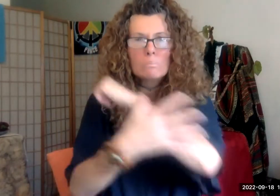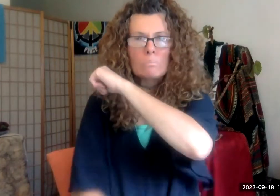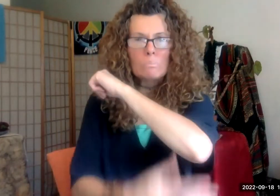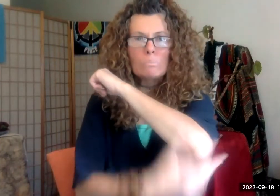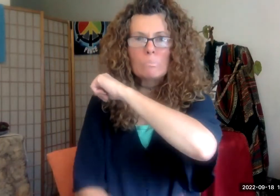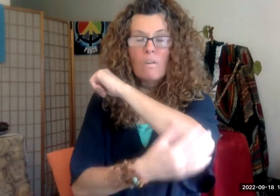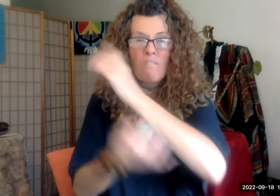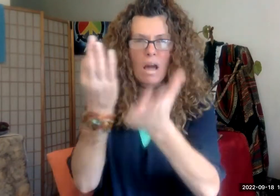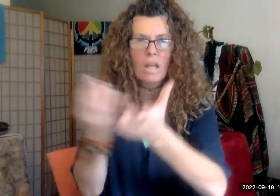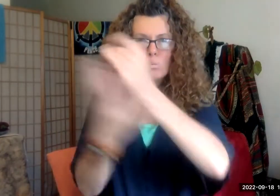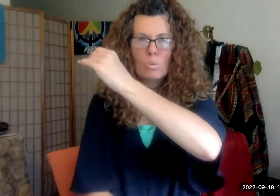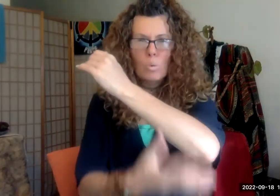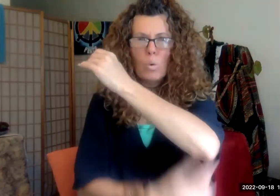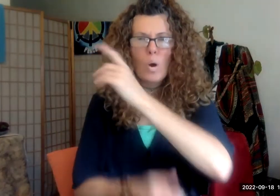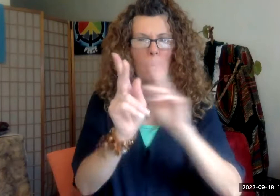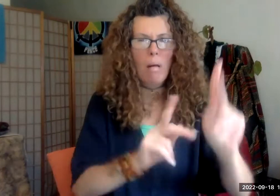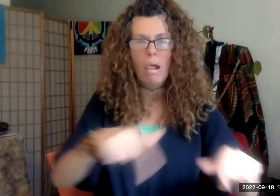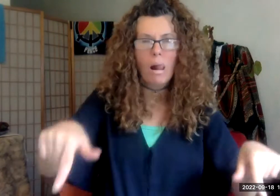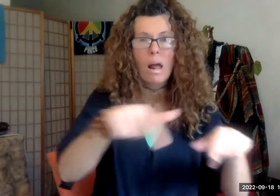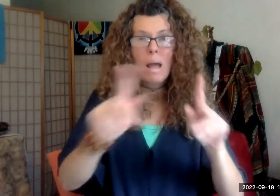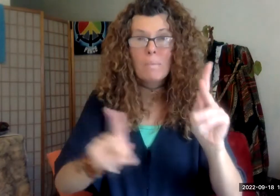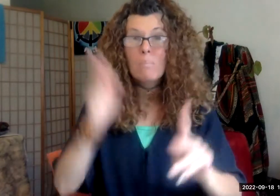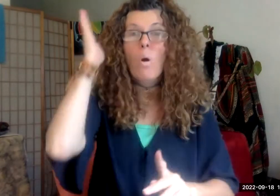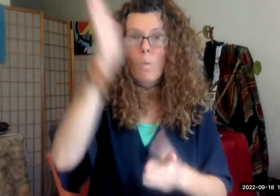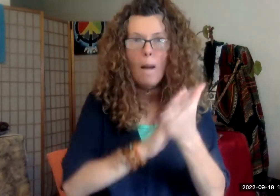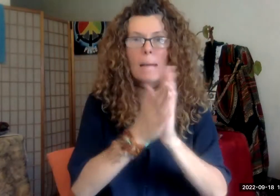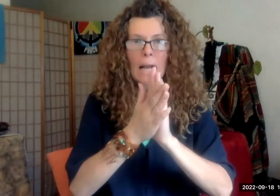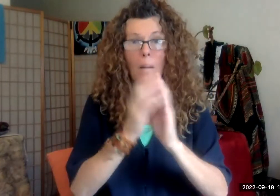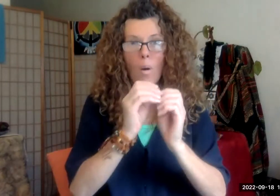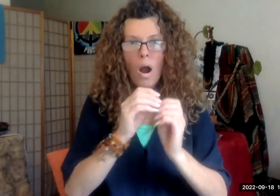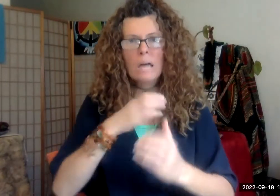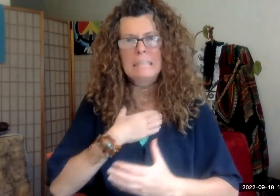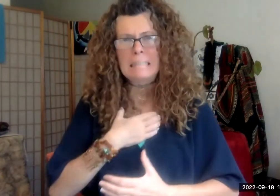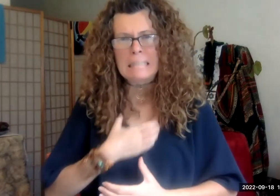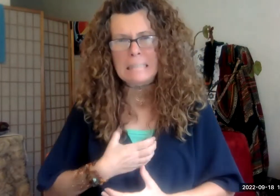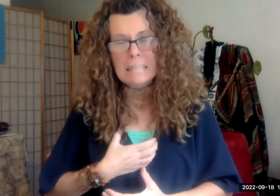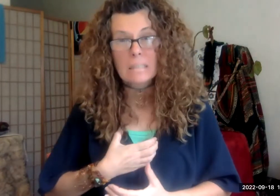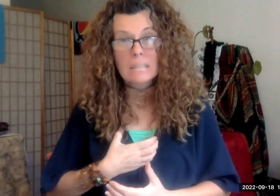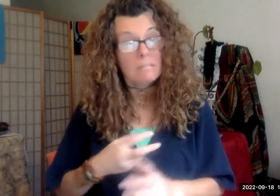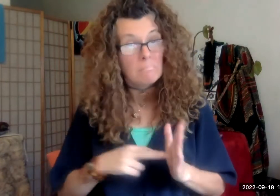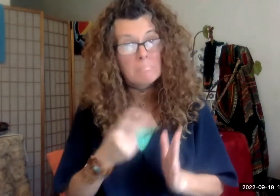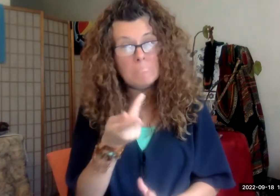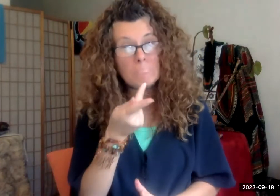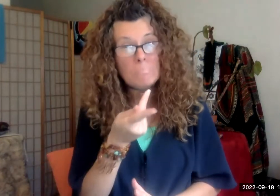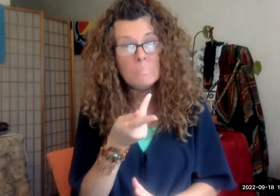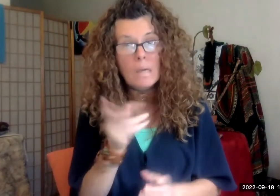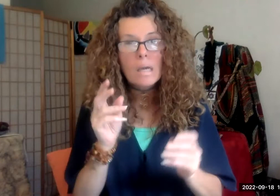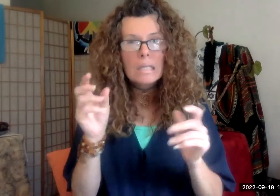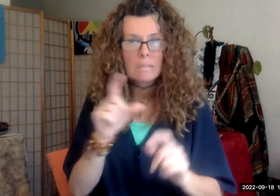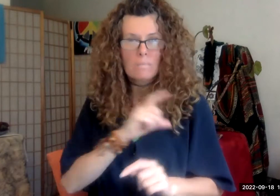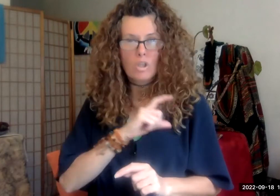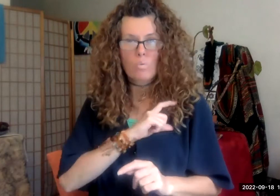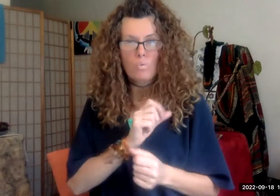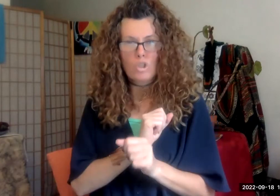financially speaking. So people are going to become more desperate. And what that means is that you and I have to become more security minded